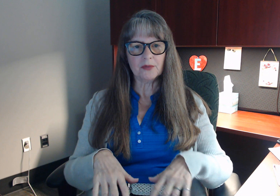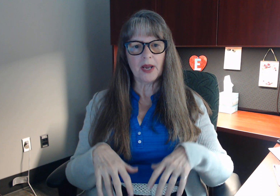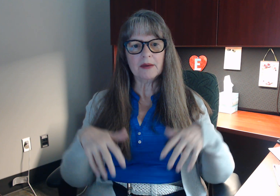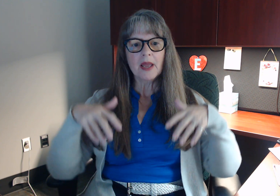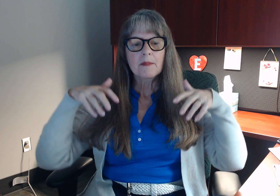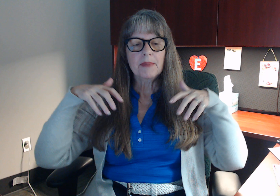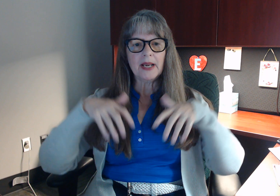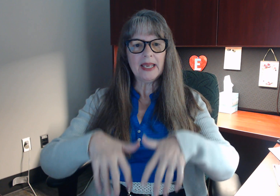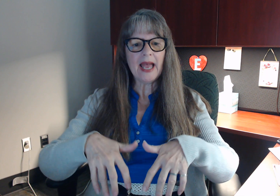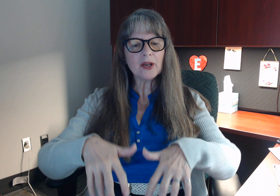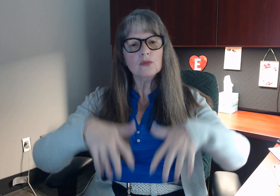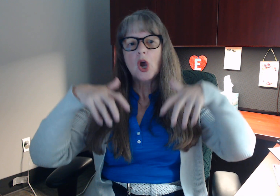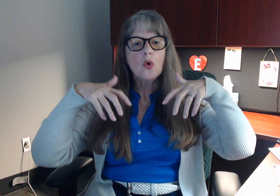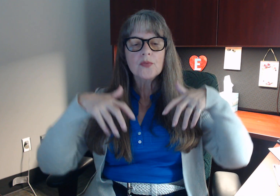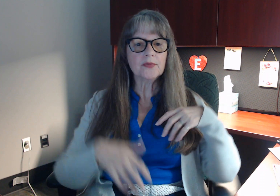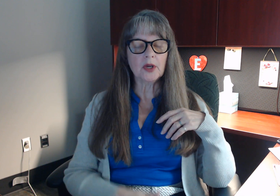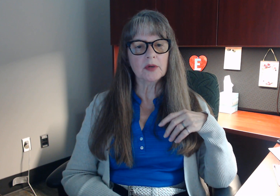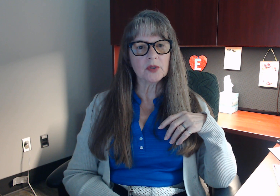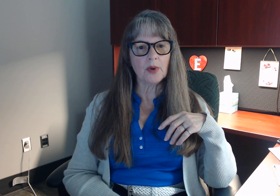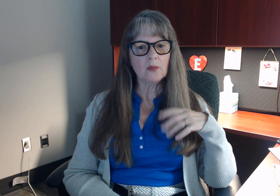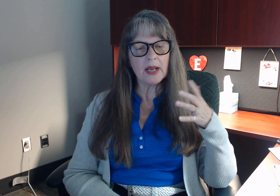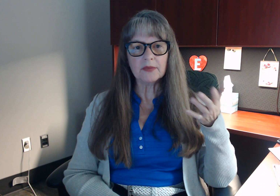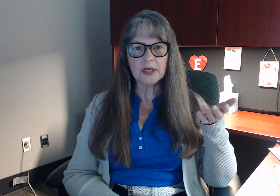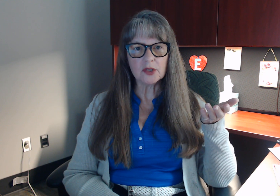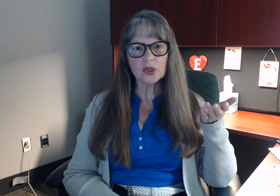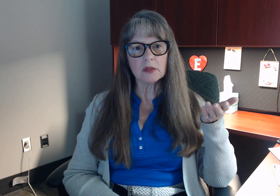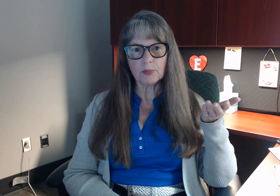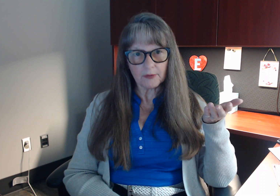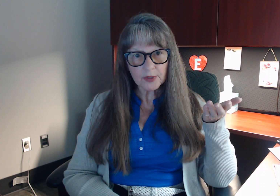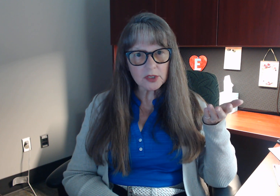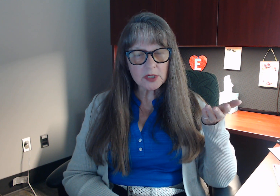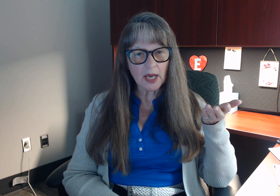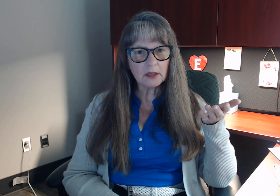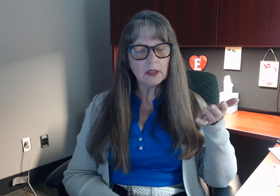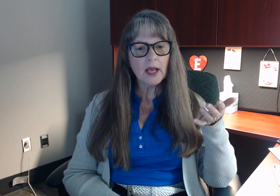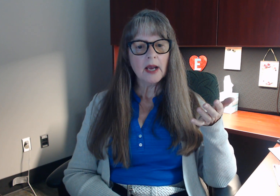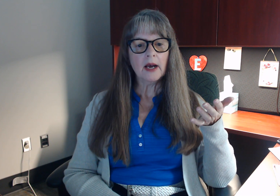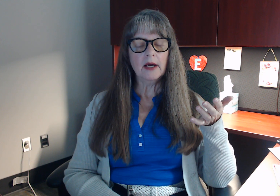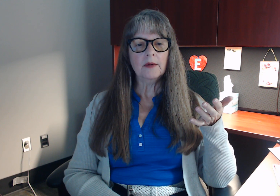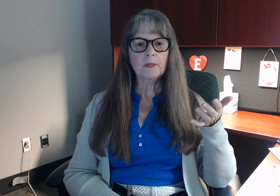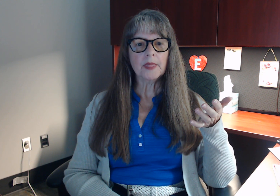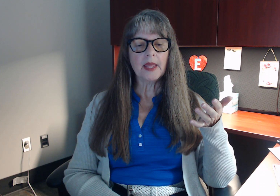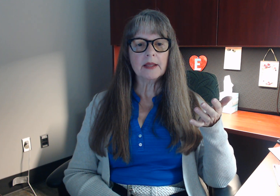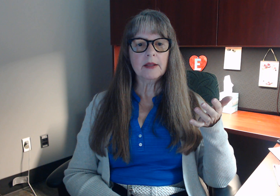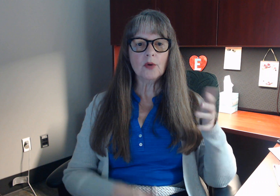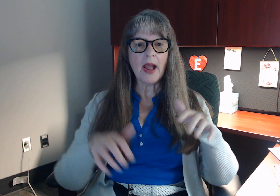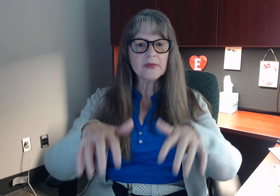right? And I don't know that there is a right way. I think it's just a preference style. I have a